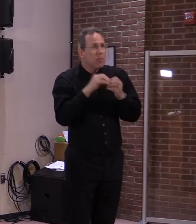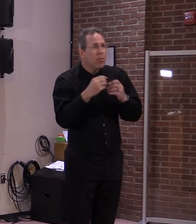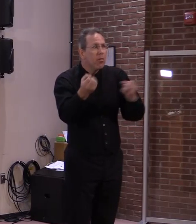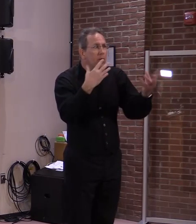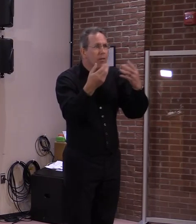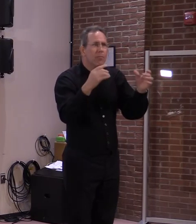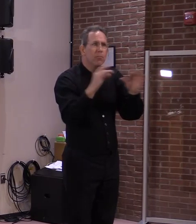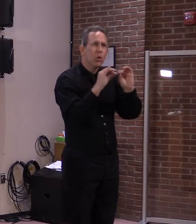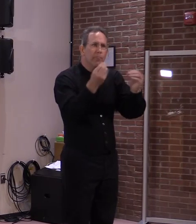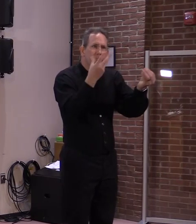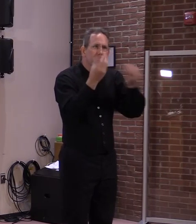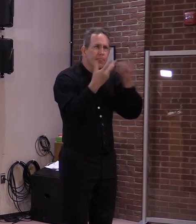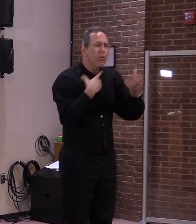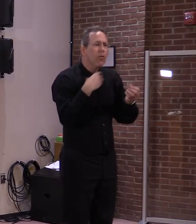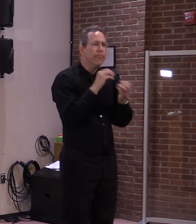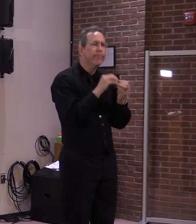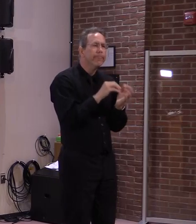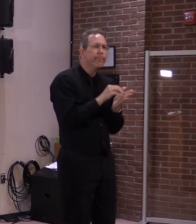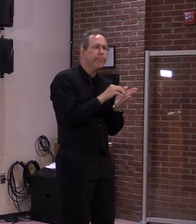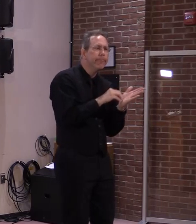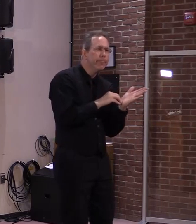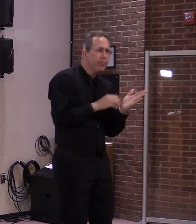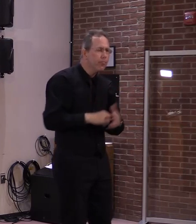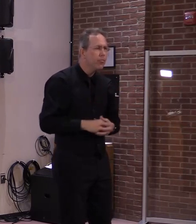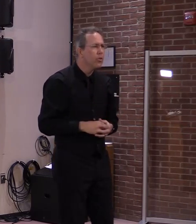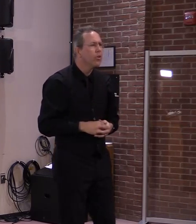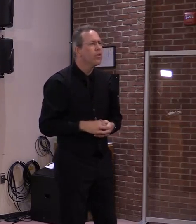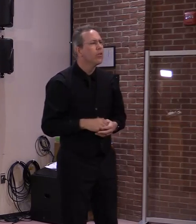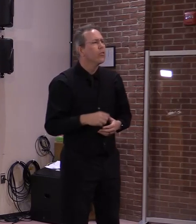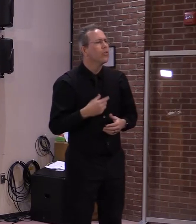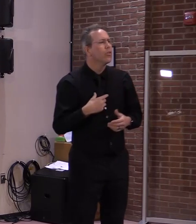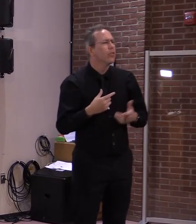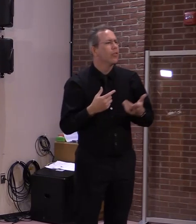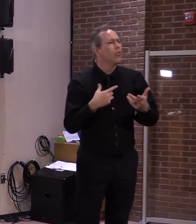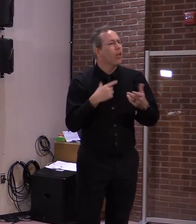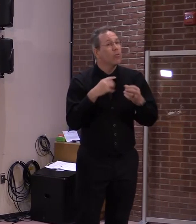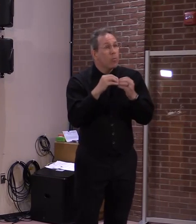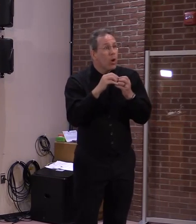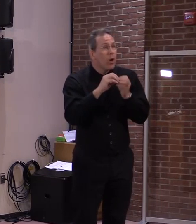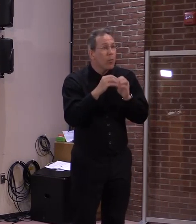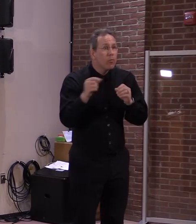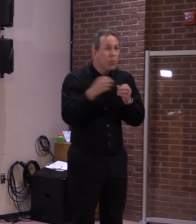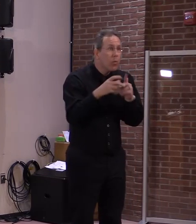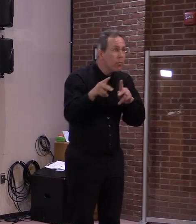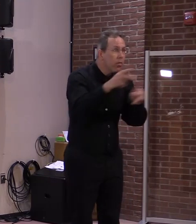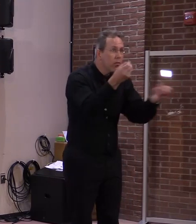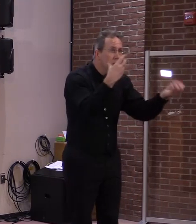have the only accurate count or the nearest accurate count once we're done with this program.